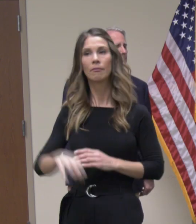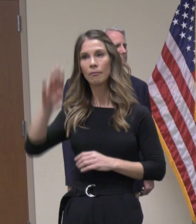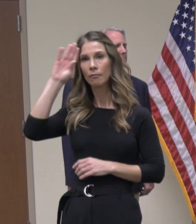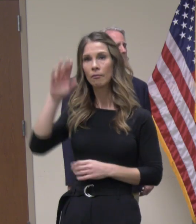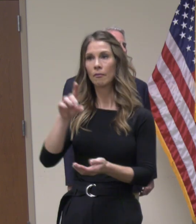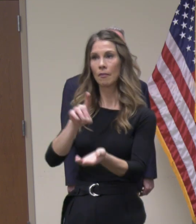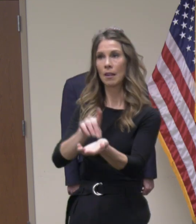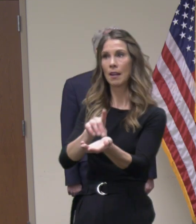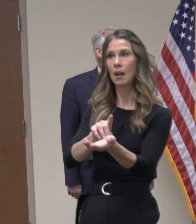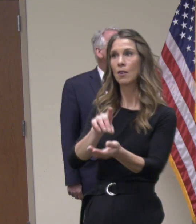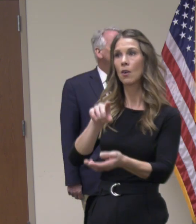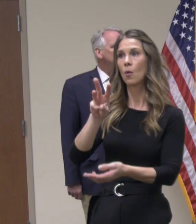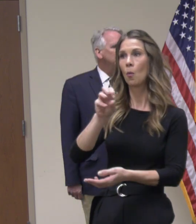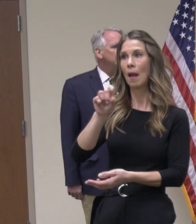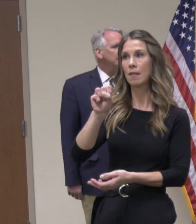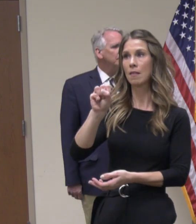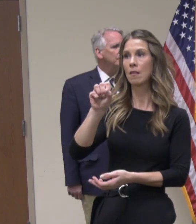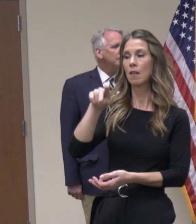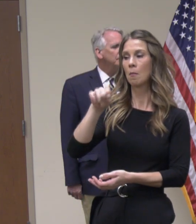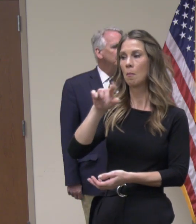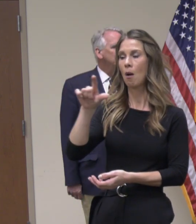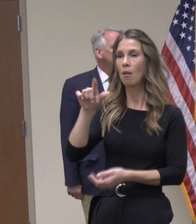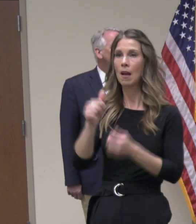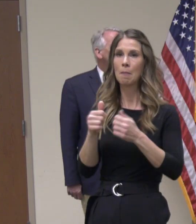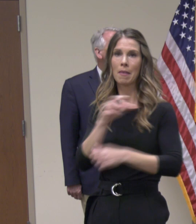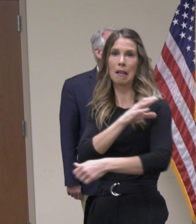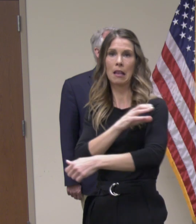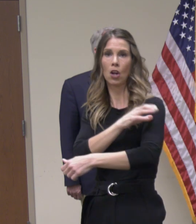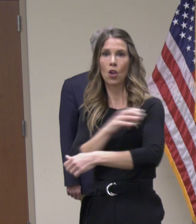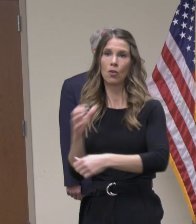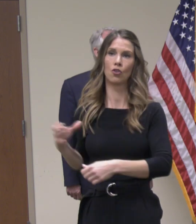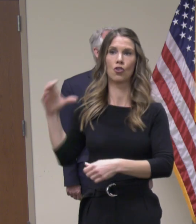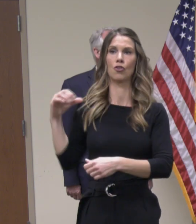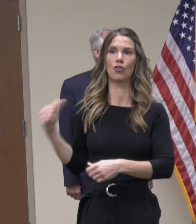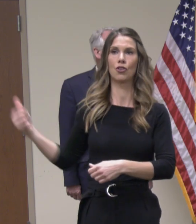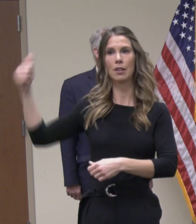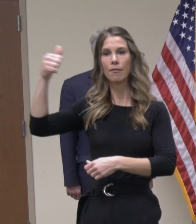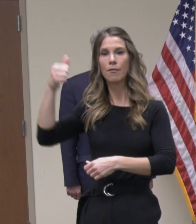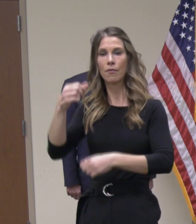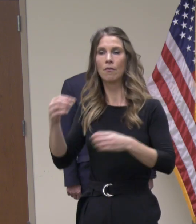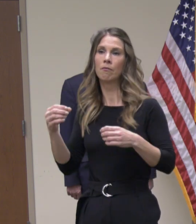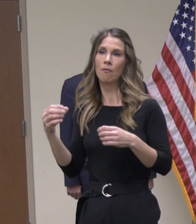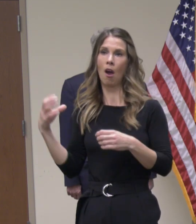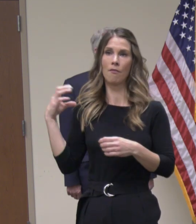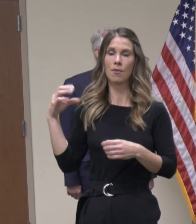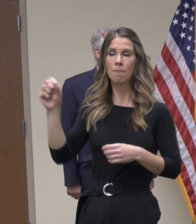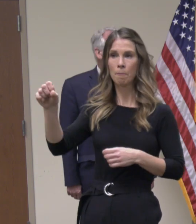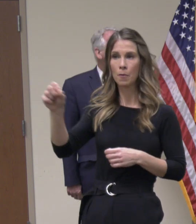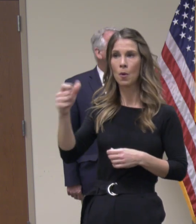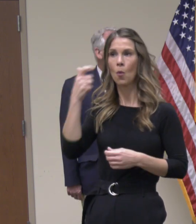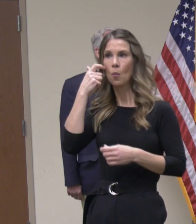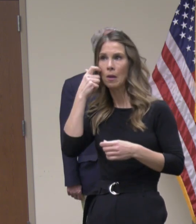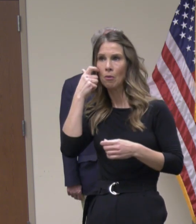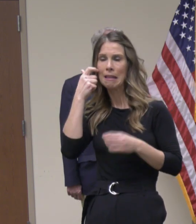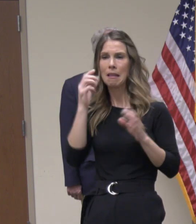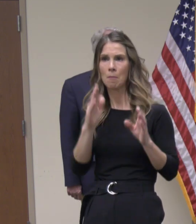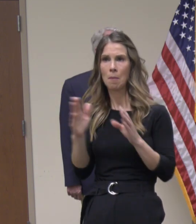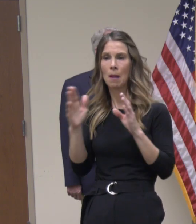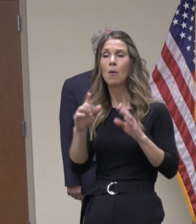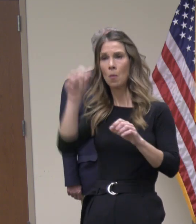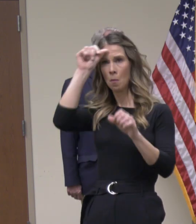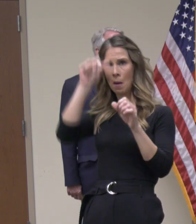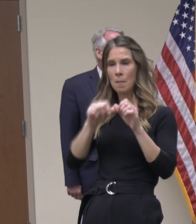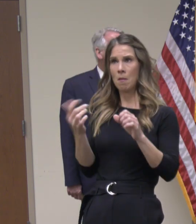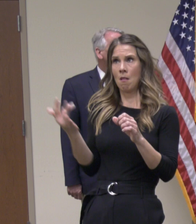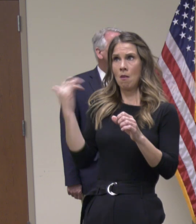Hi, I'm Dr. Westfall. I'm the Chief Clinical Officer at New Hanover Regional Medical Center. Yes, we've actually been planning on this since the emergence out of China.